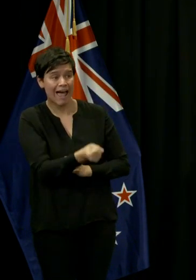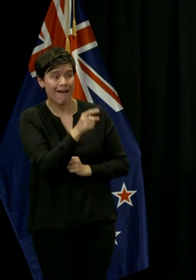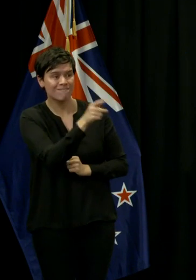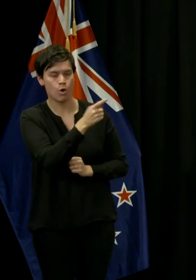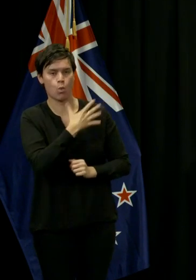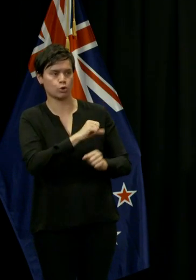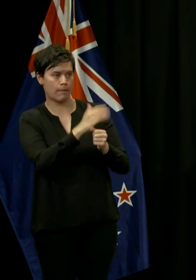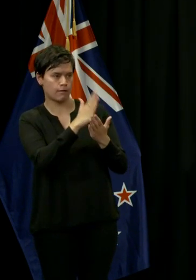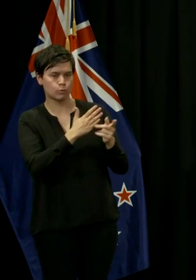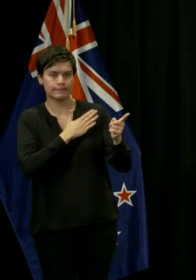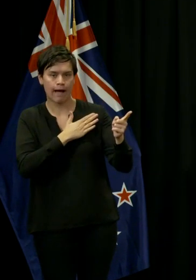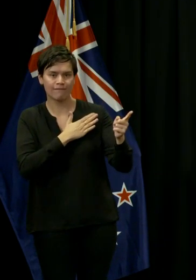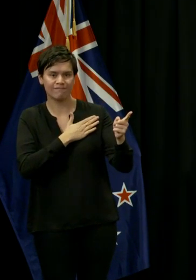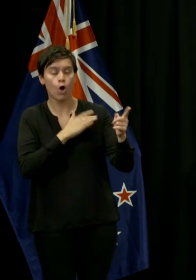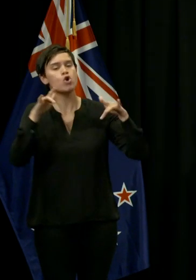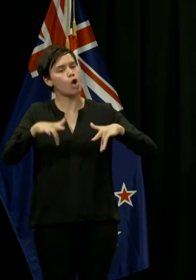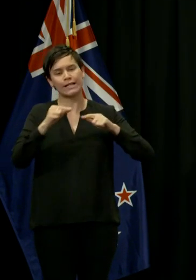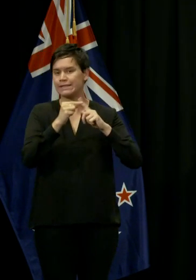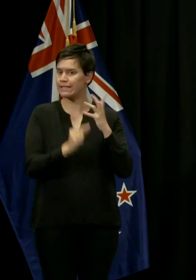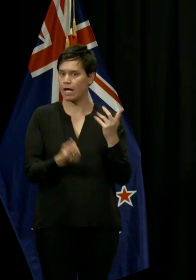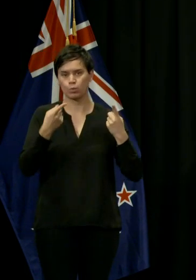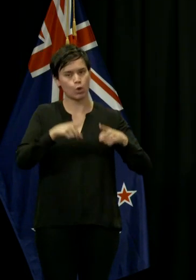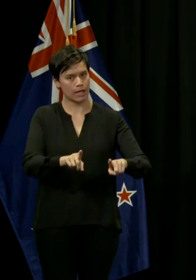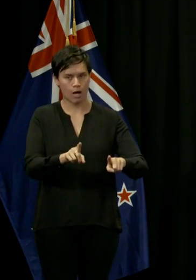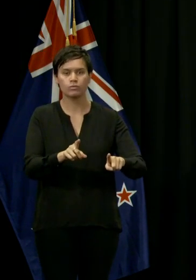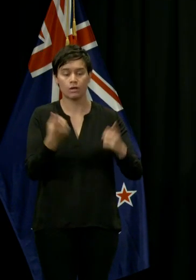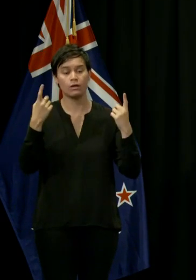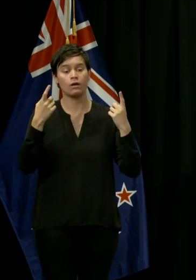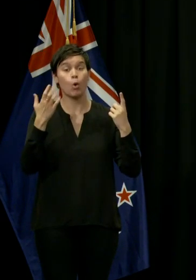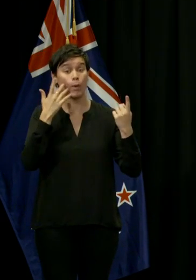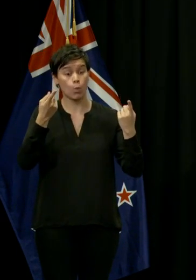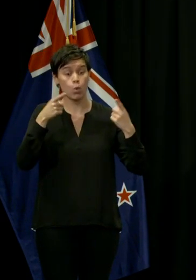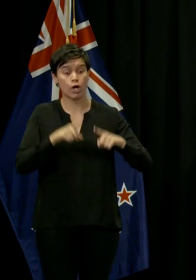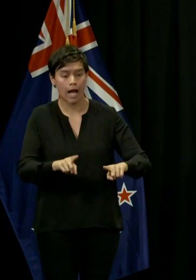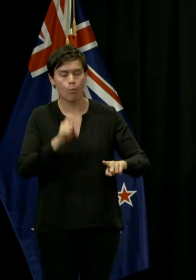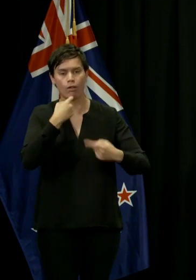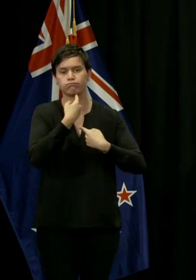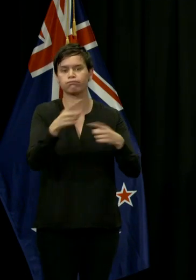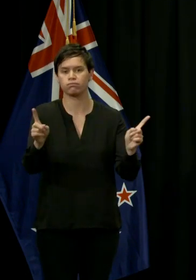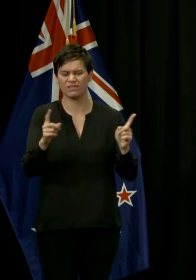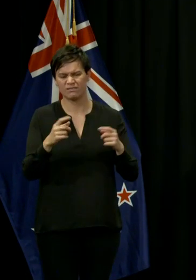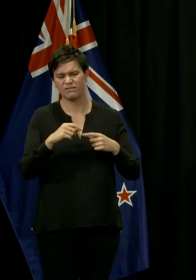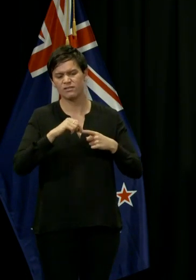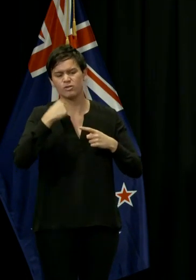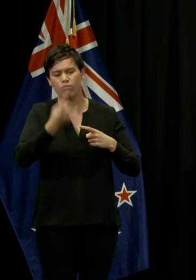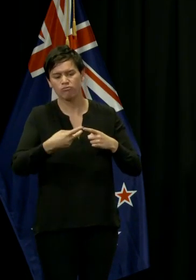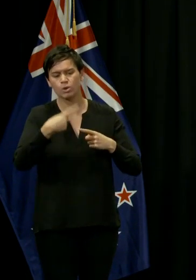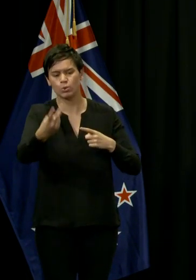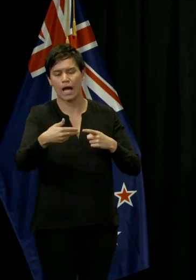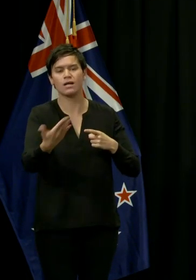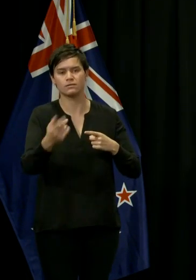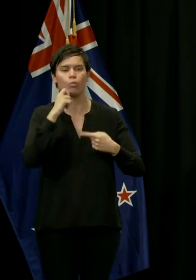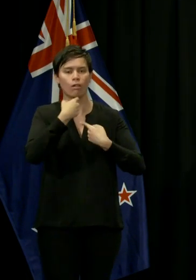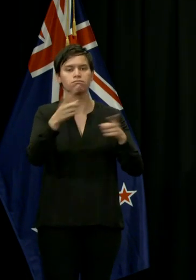speak to finalise the details on this, which will also be announced in the coming couple of days. We are also making